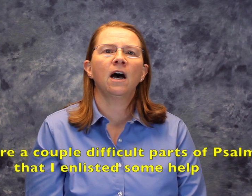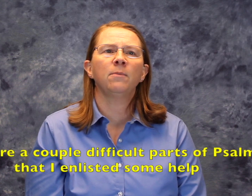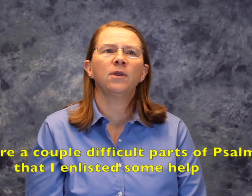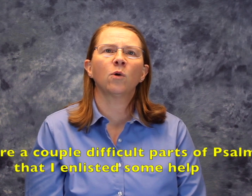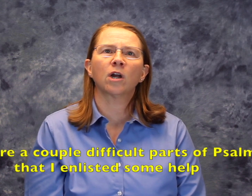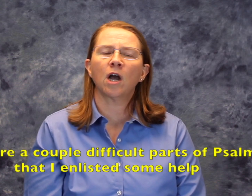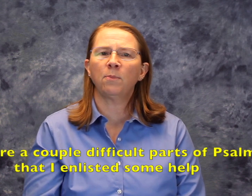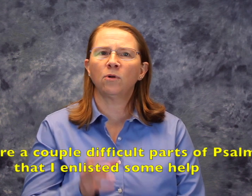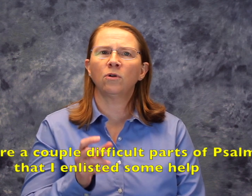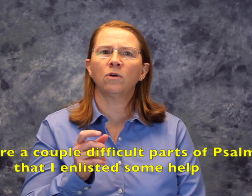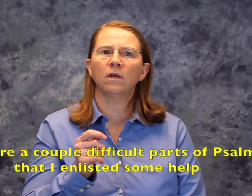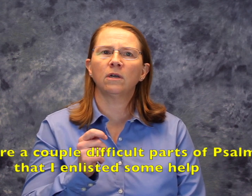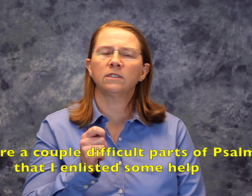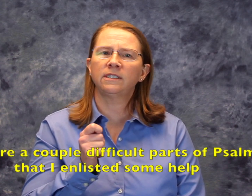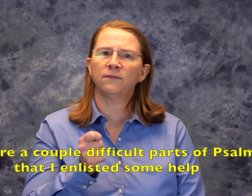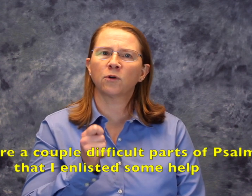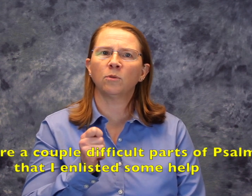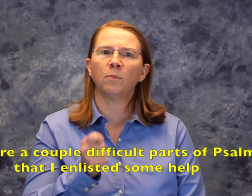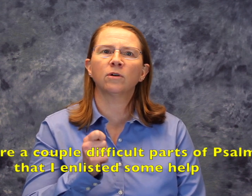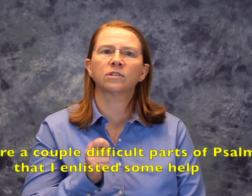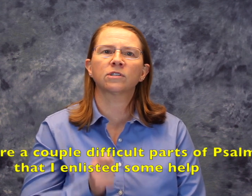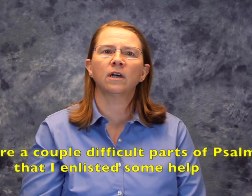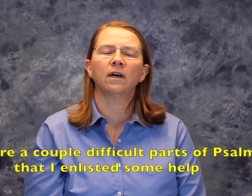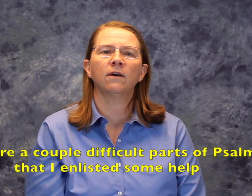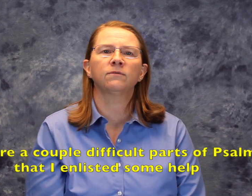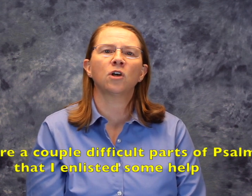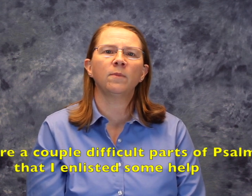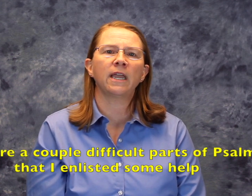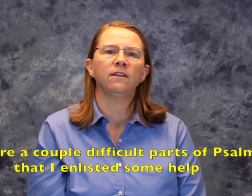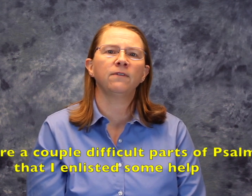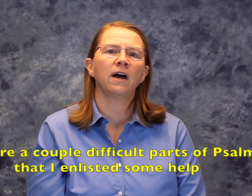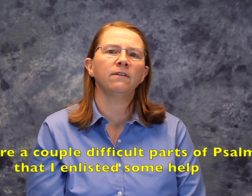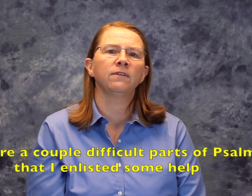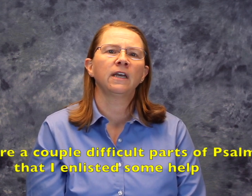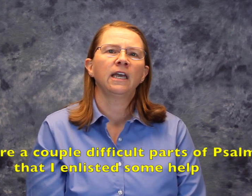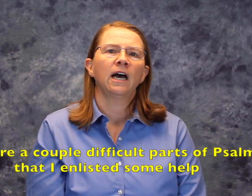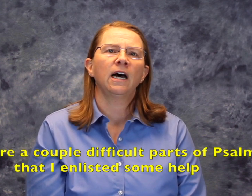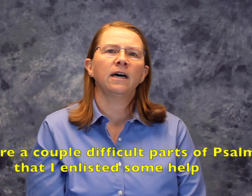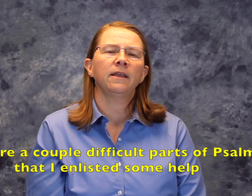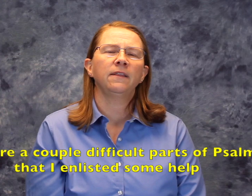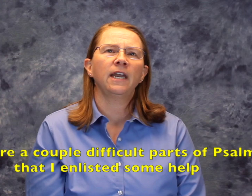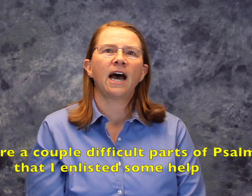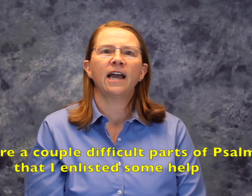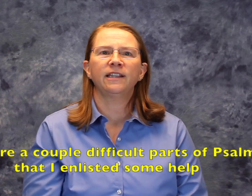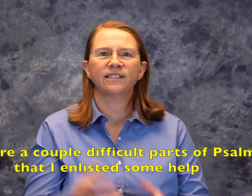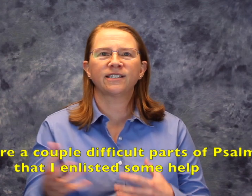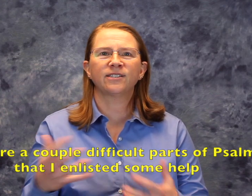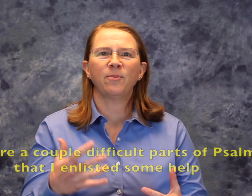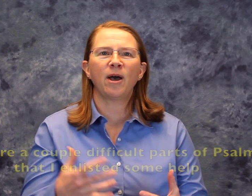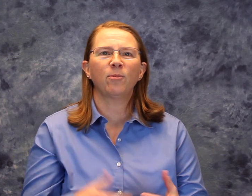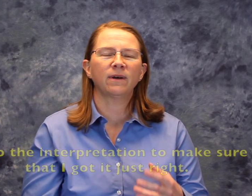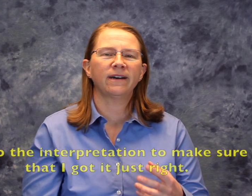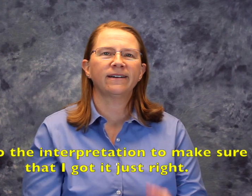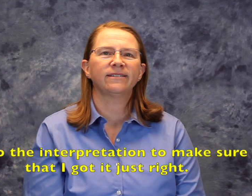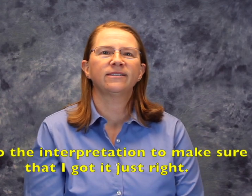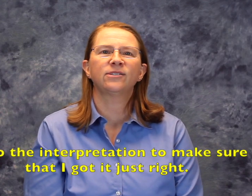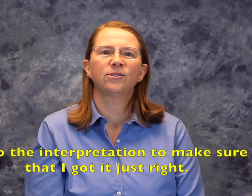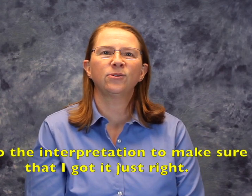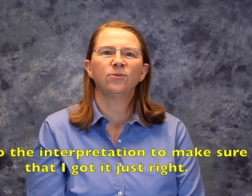There were a couple difficult parts of Psalm 85 that I enlisted some help to do